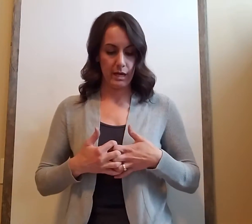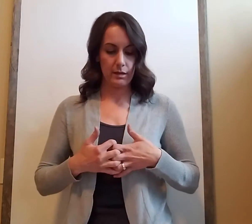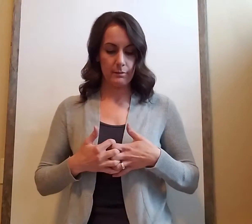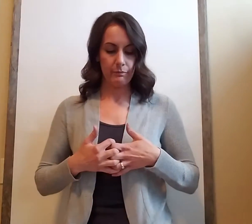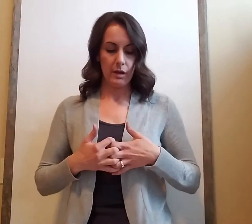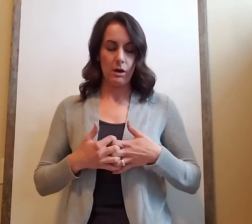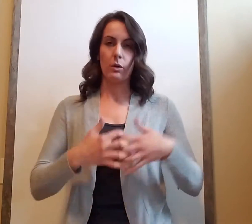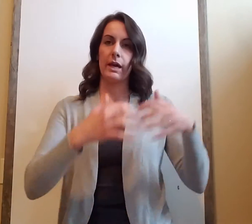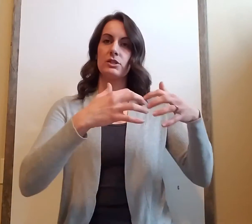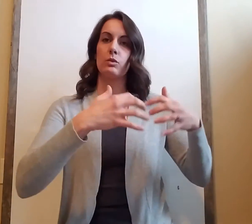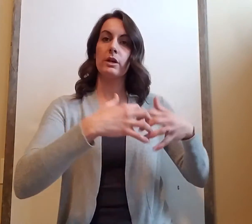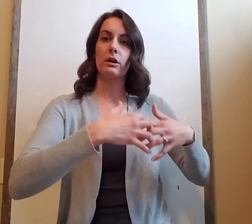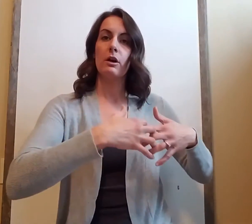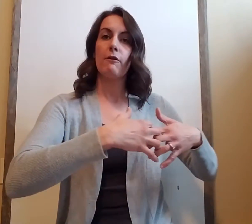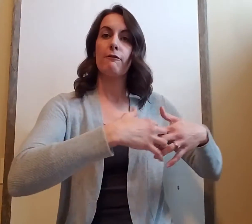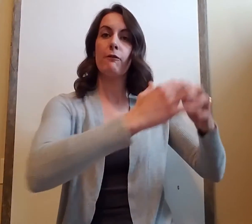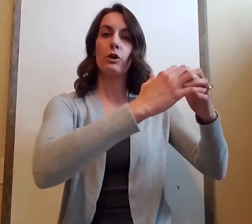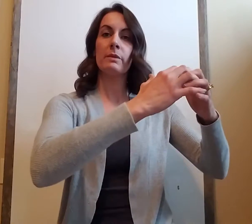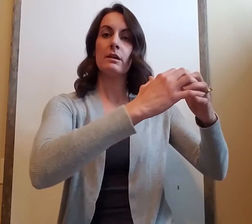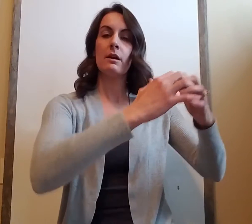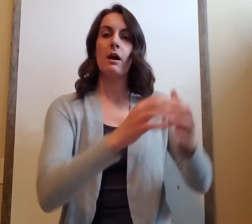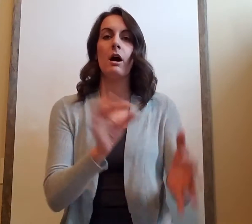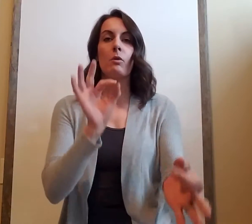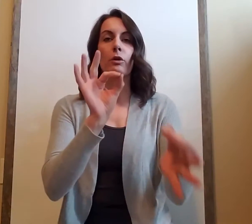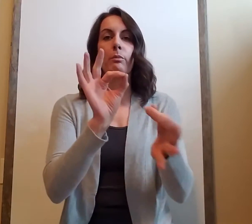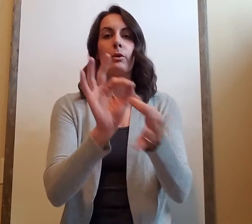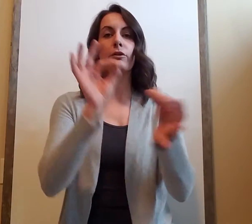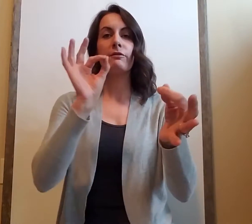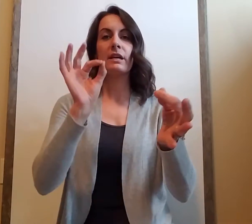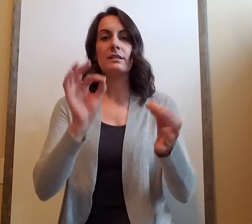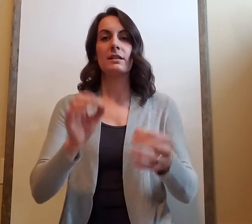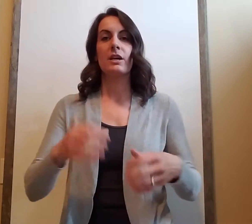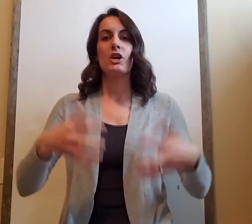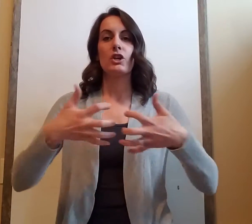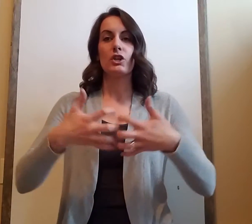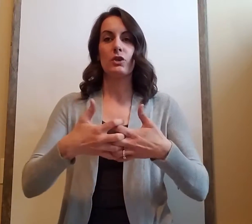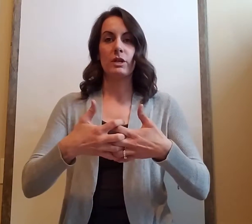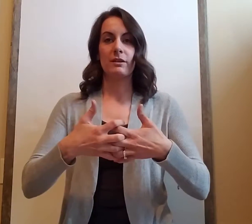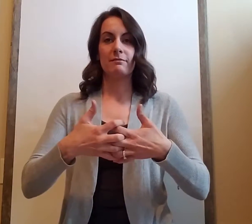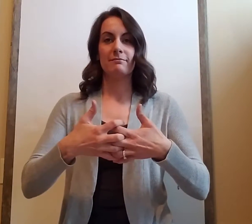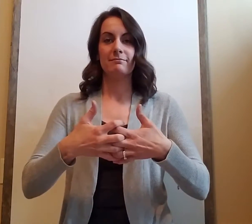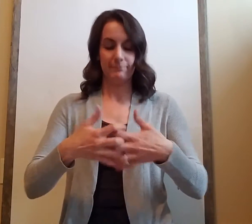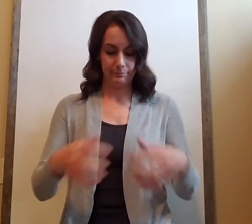made. Okay, so we are forming a more perfect union.